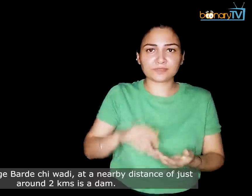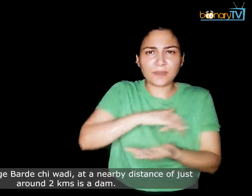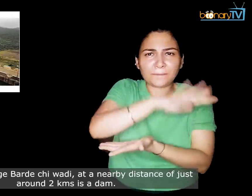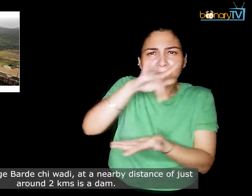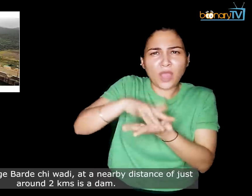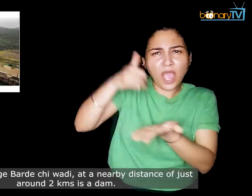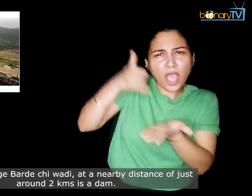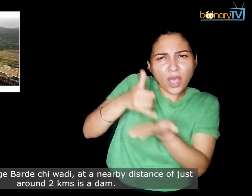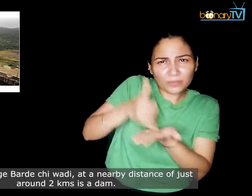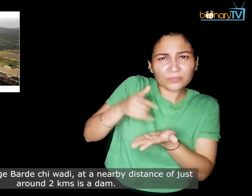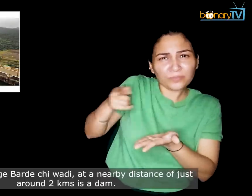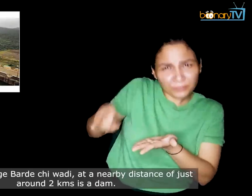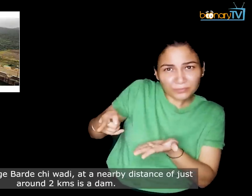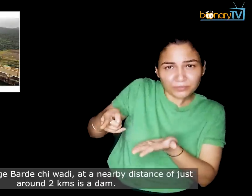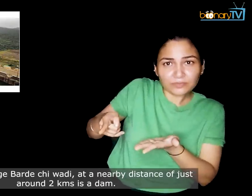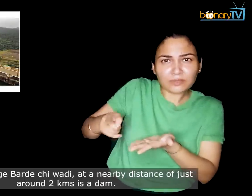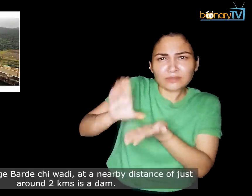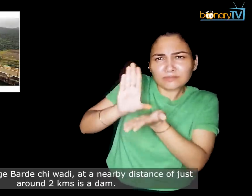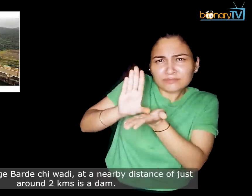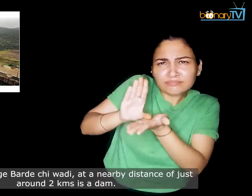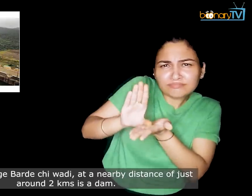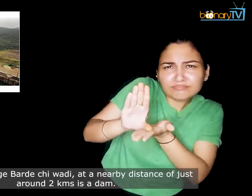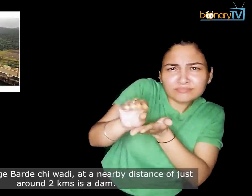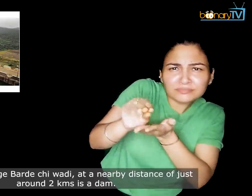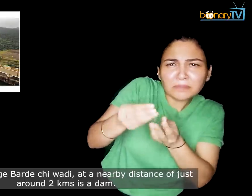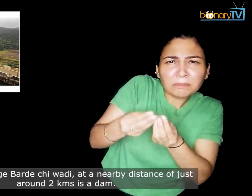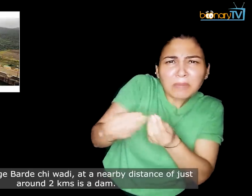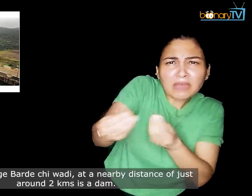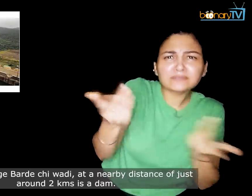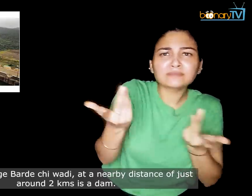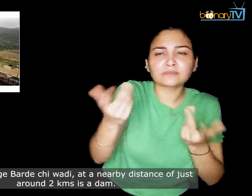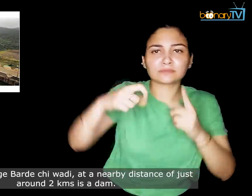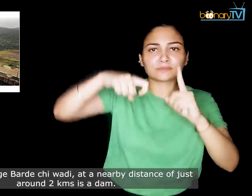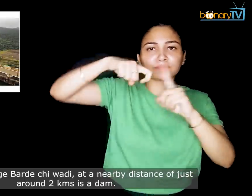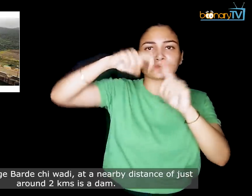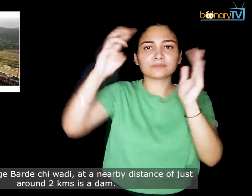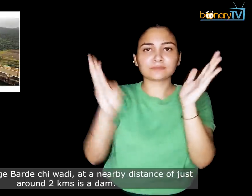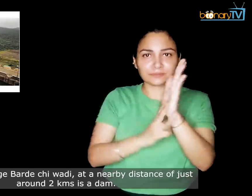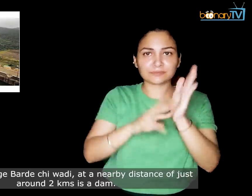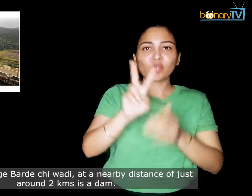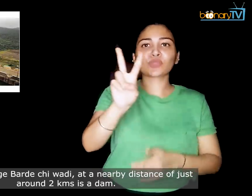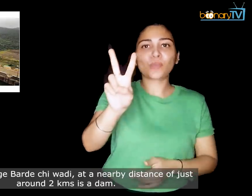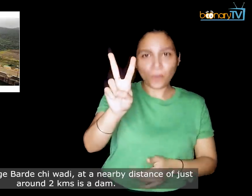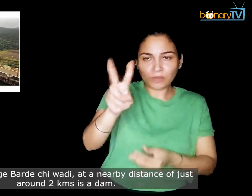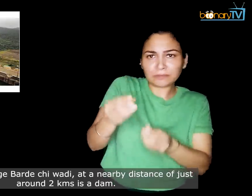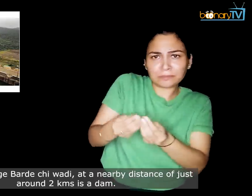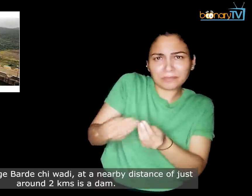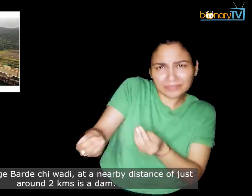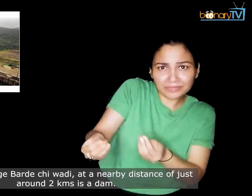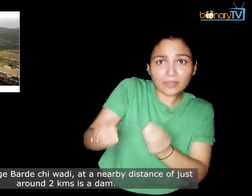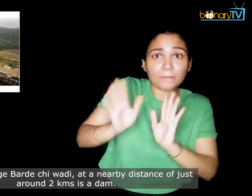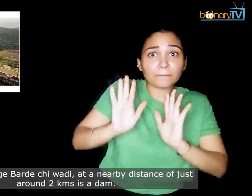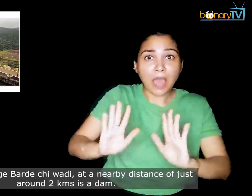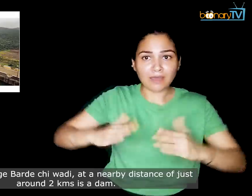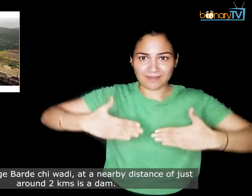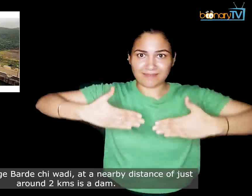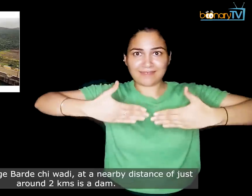From the village of Barde wadi, at a nearby distance of just around 2 kilometers,